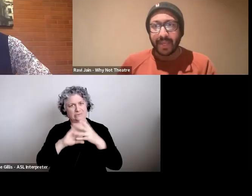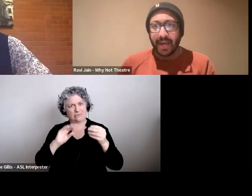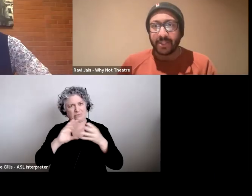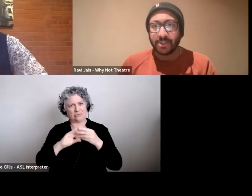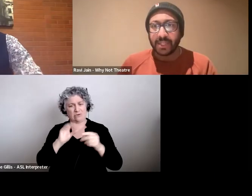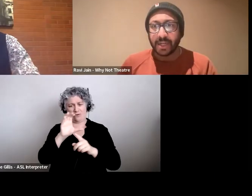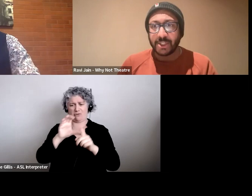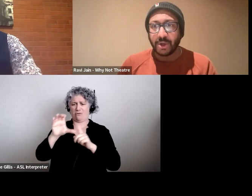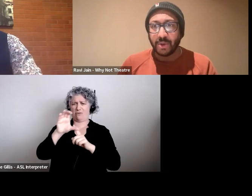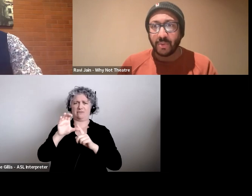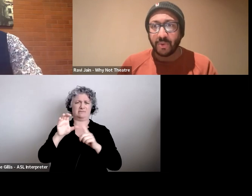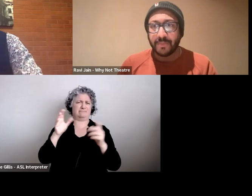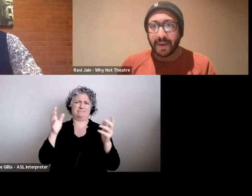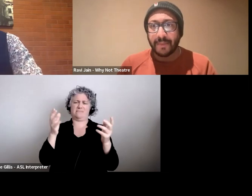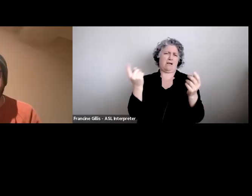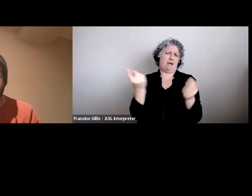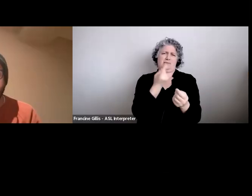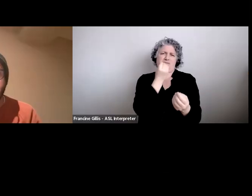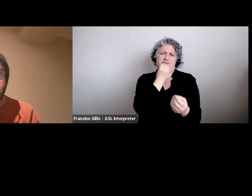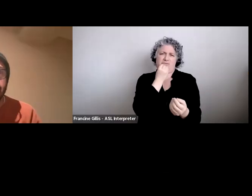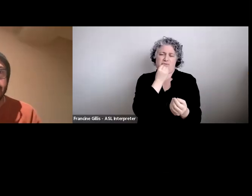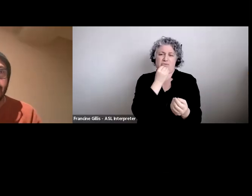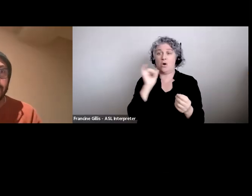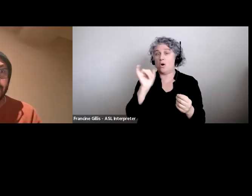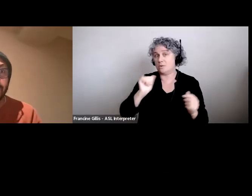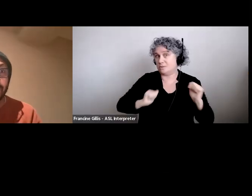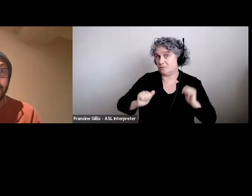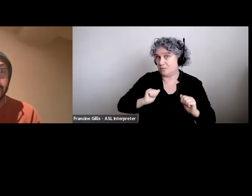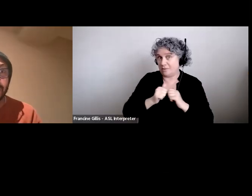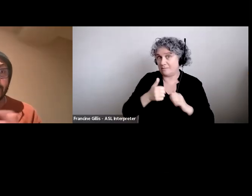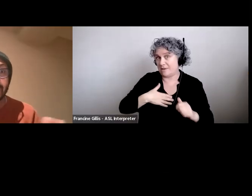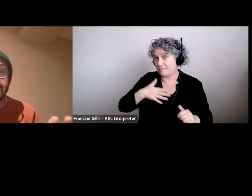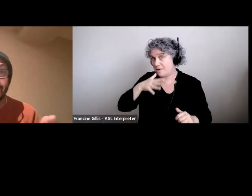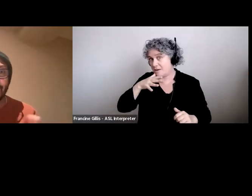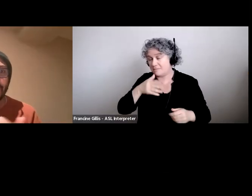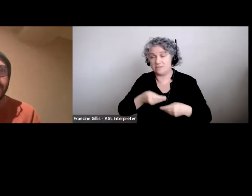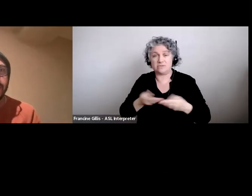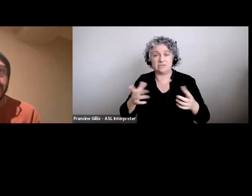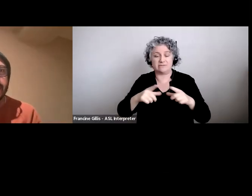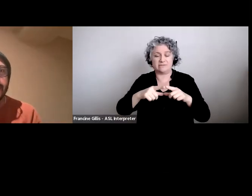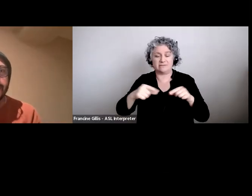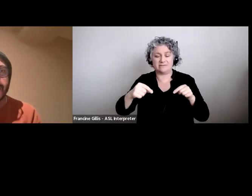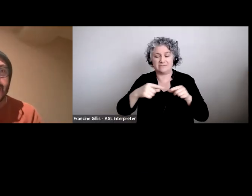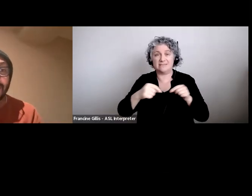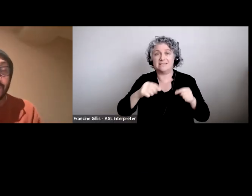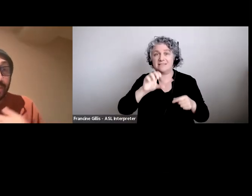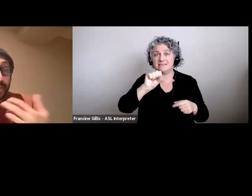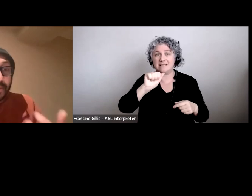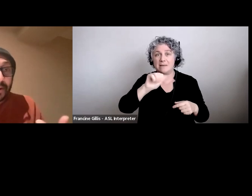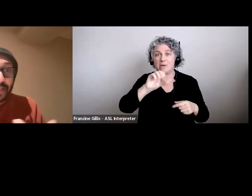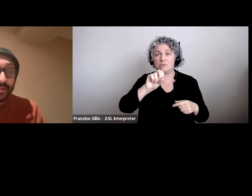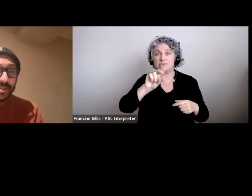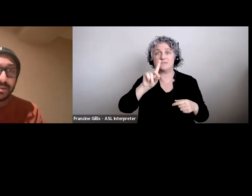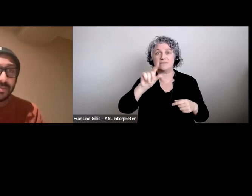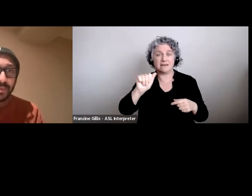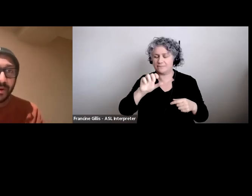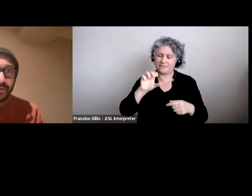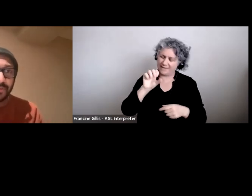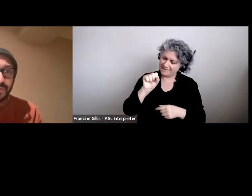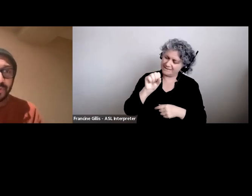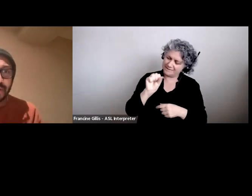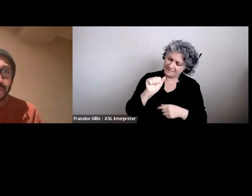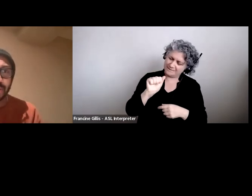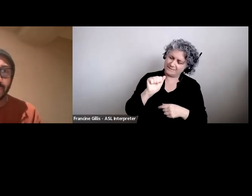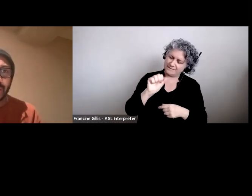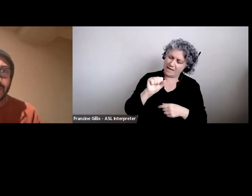I also did a show with my mom, and we served samosas on stage. Again, if you come to my parents' house, we would